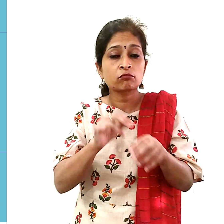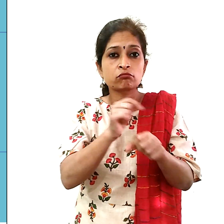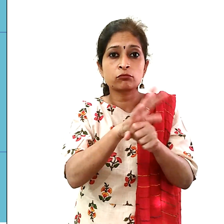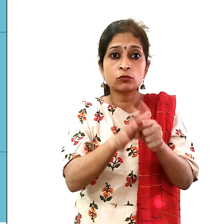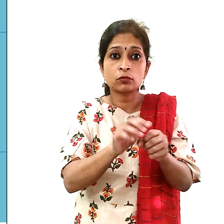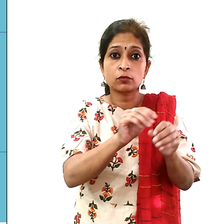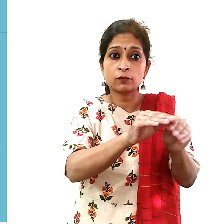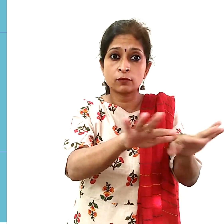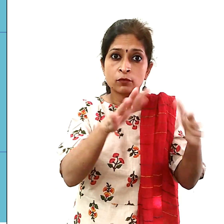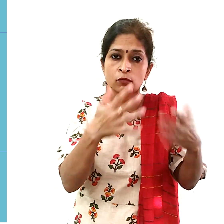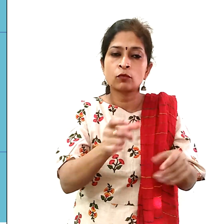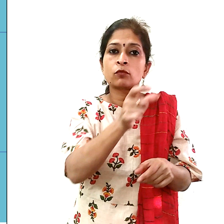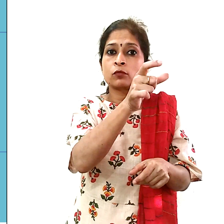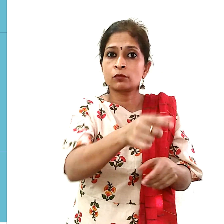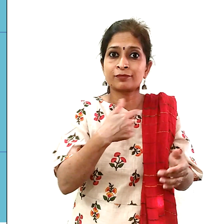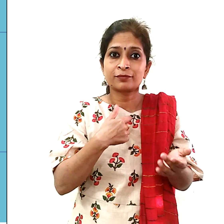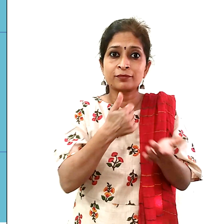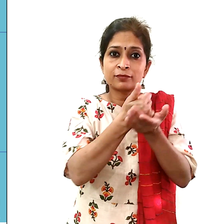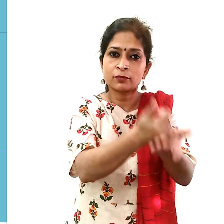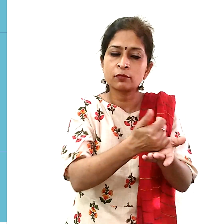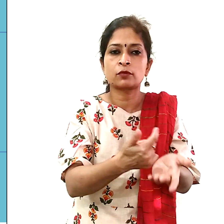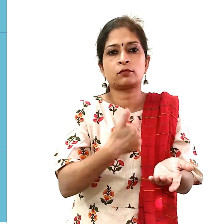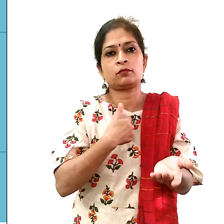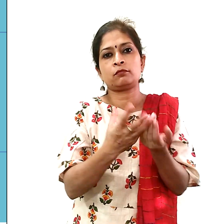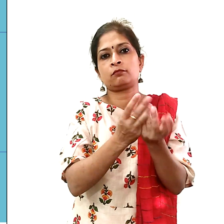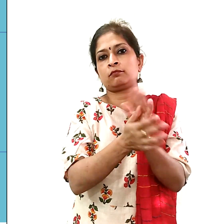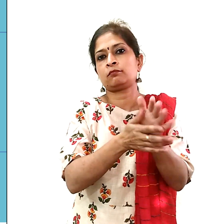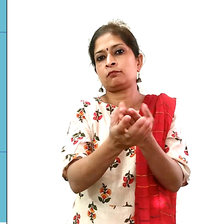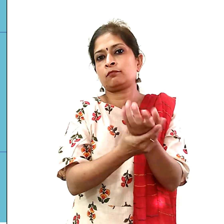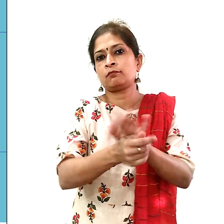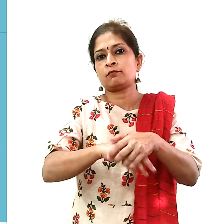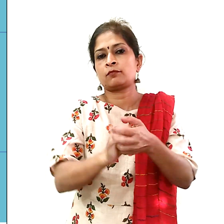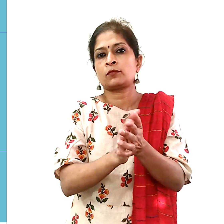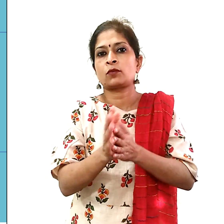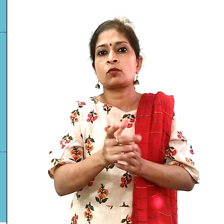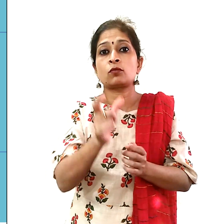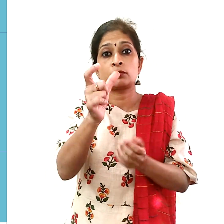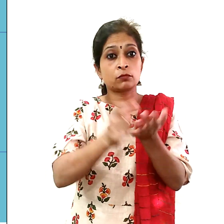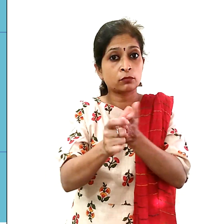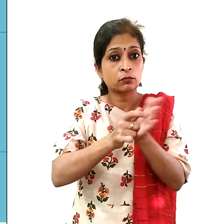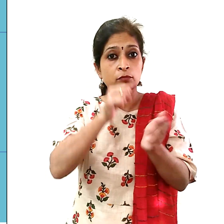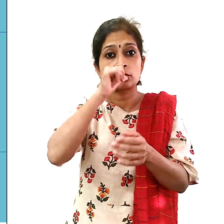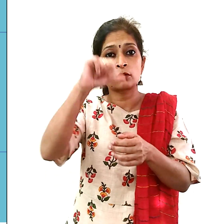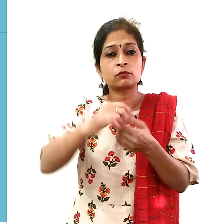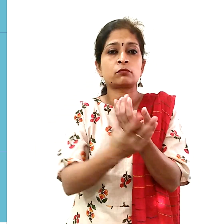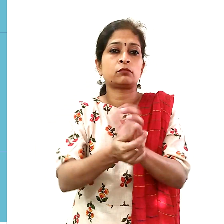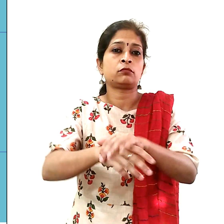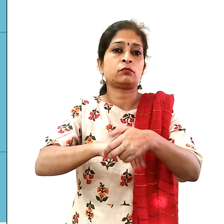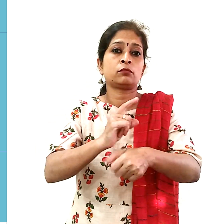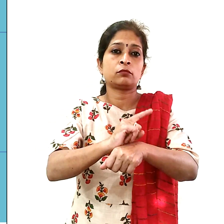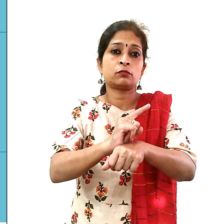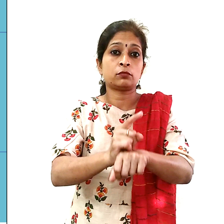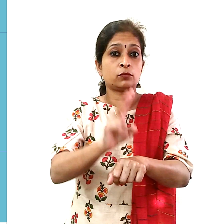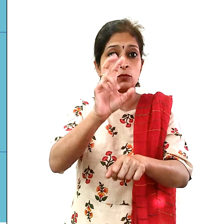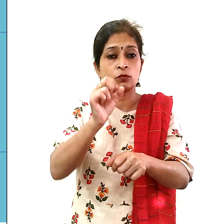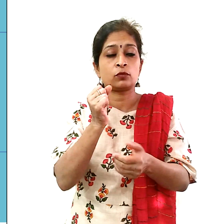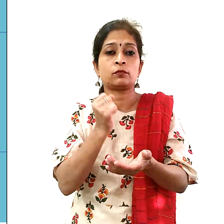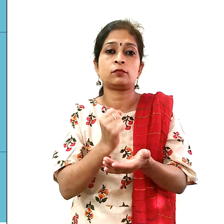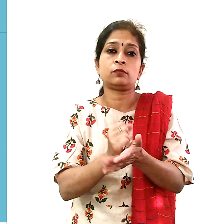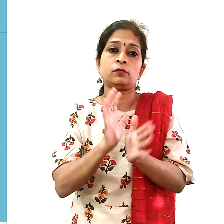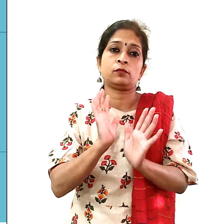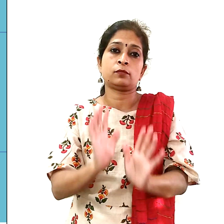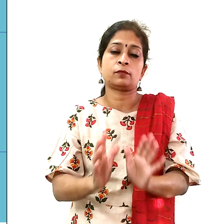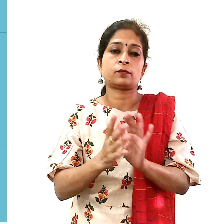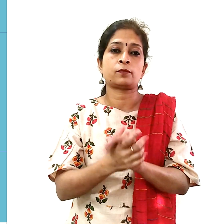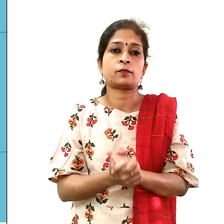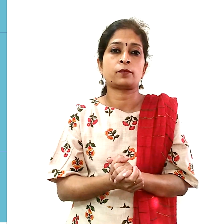caring for the patients infected with coronavirus. In general, washing hands frequently with soap and water for 20